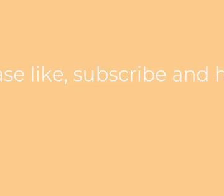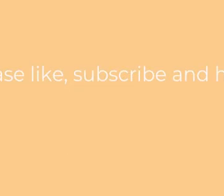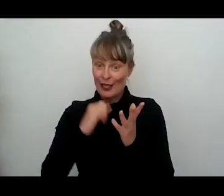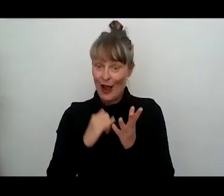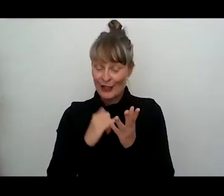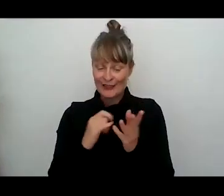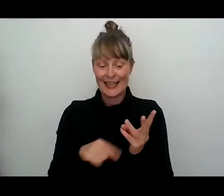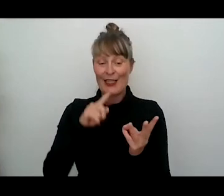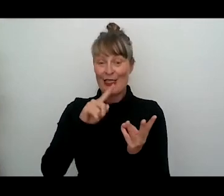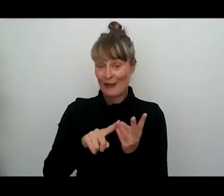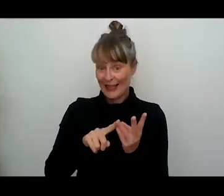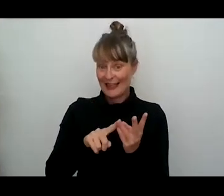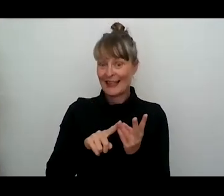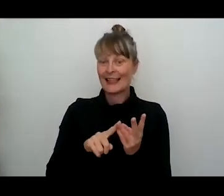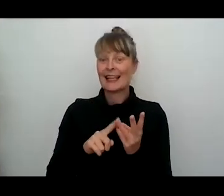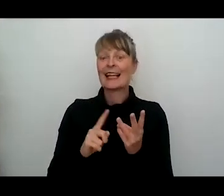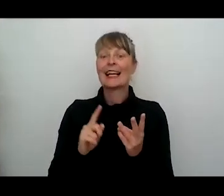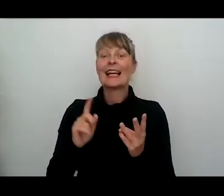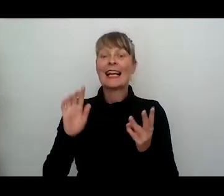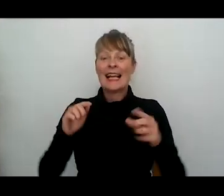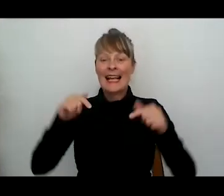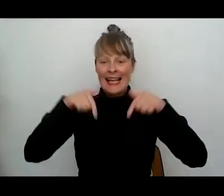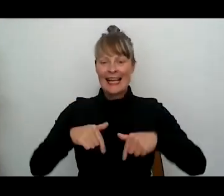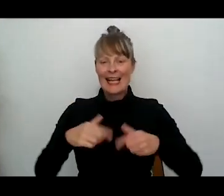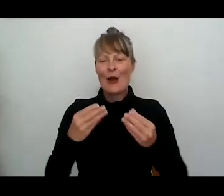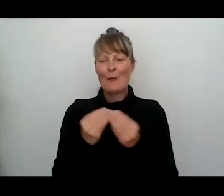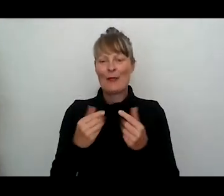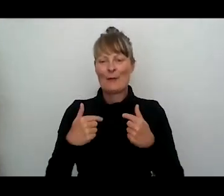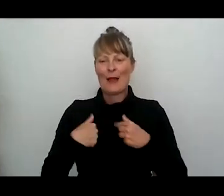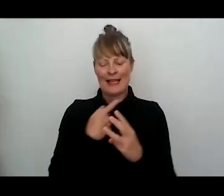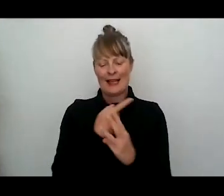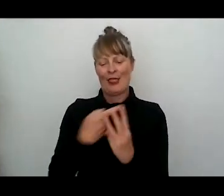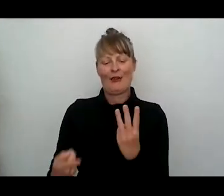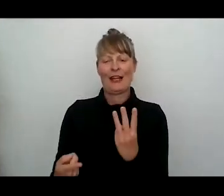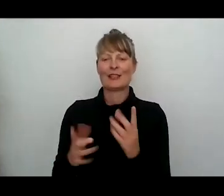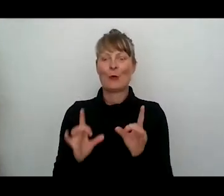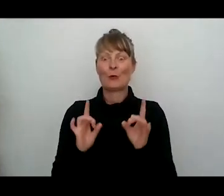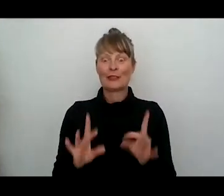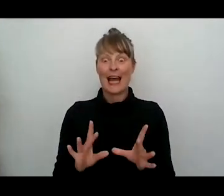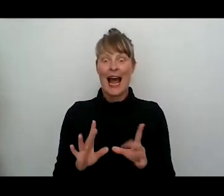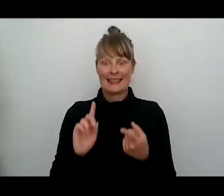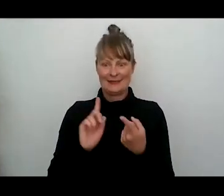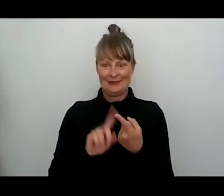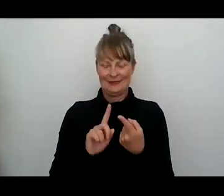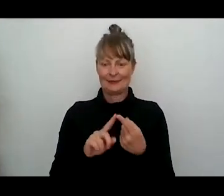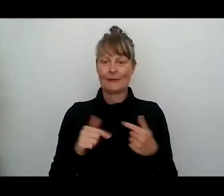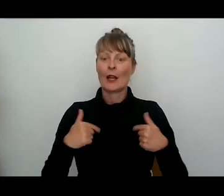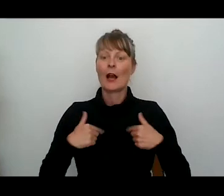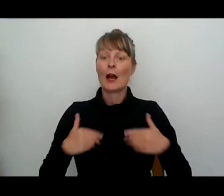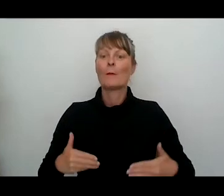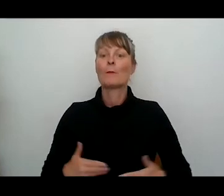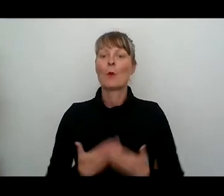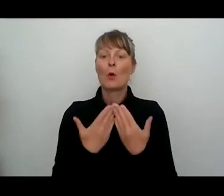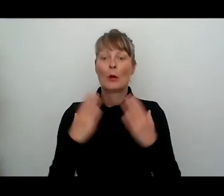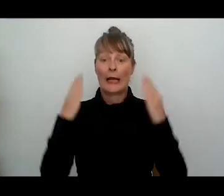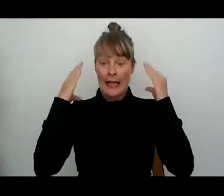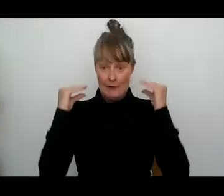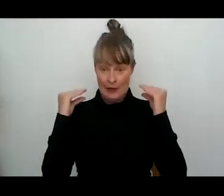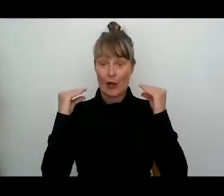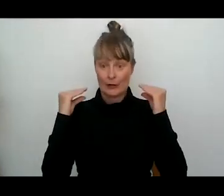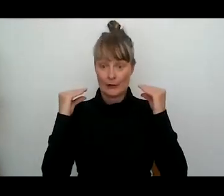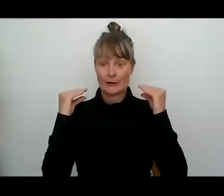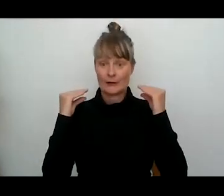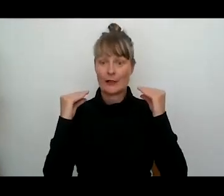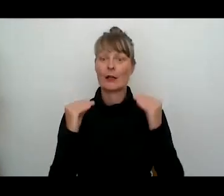And chapter three is here with me. So let's start at the beginning. So I was born with a hearing loss, second of